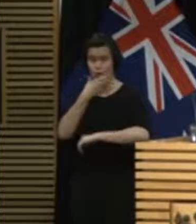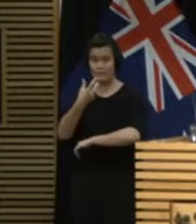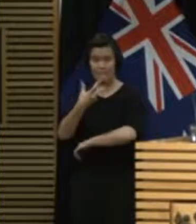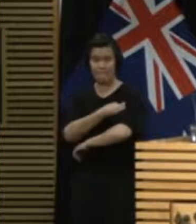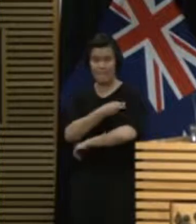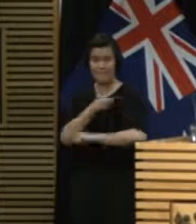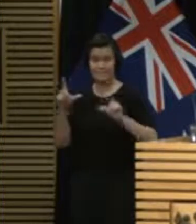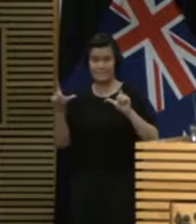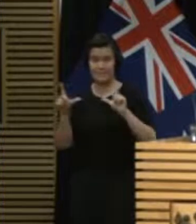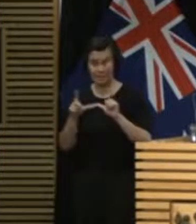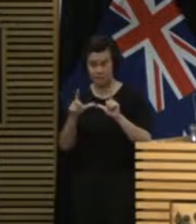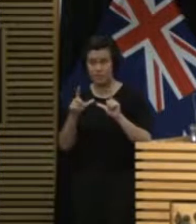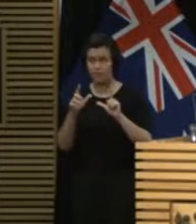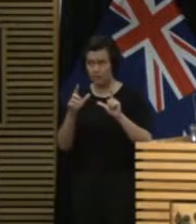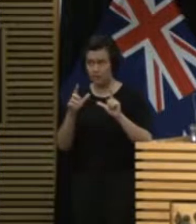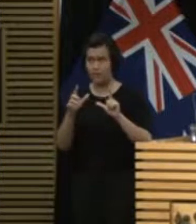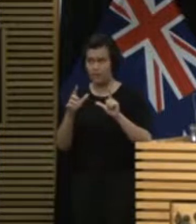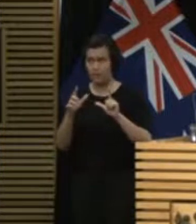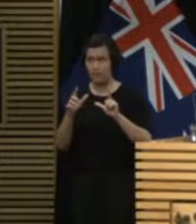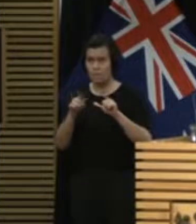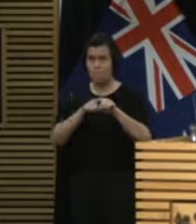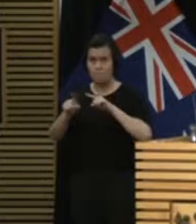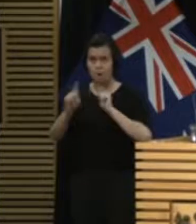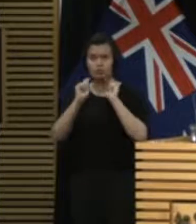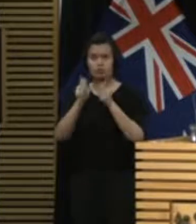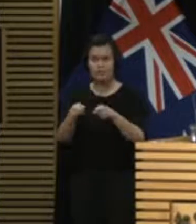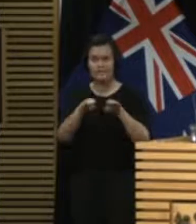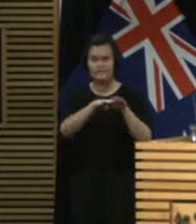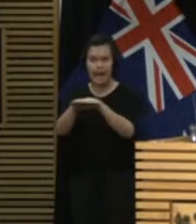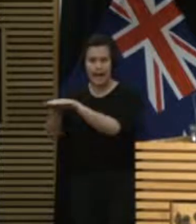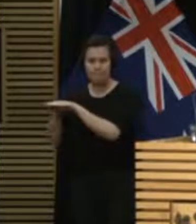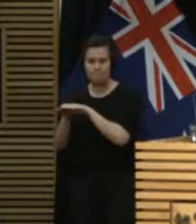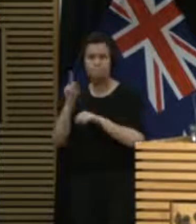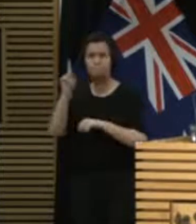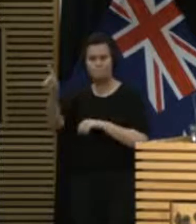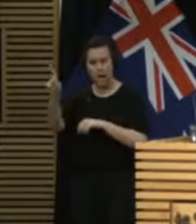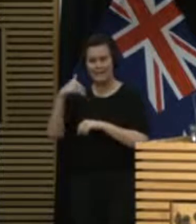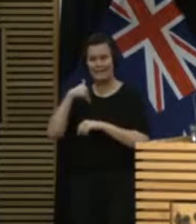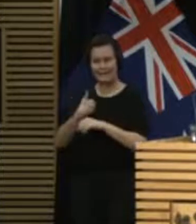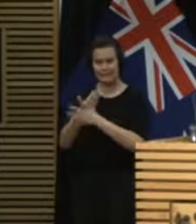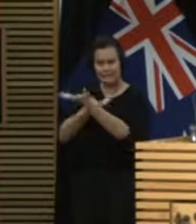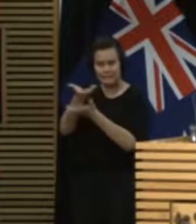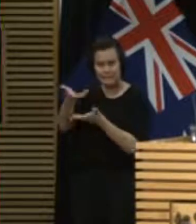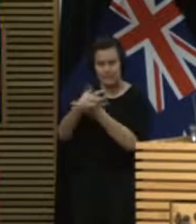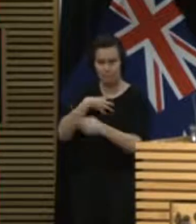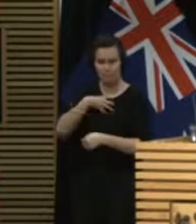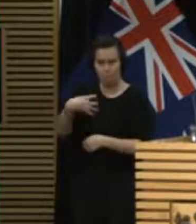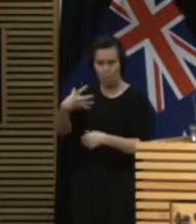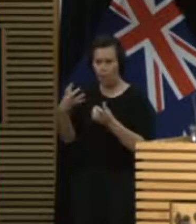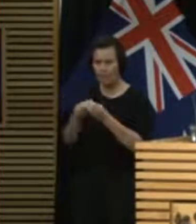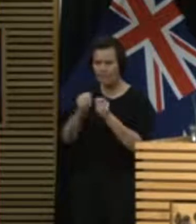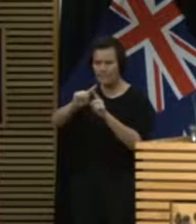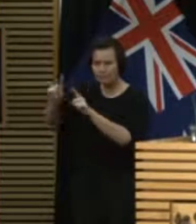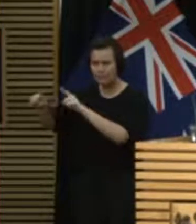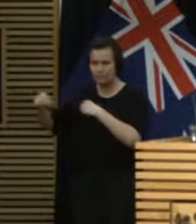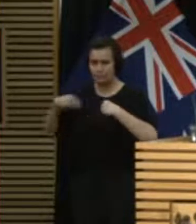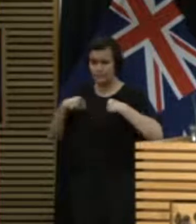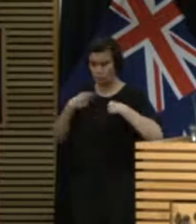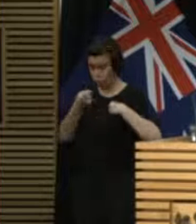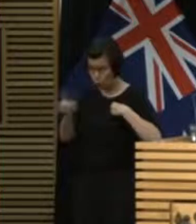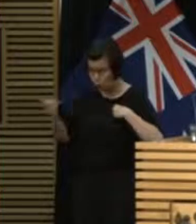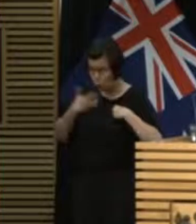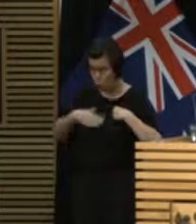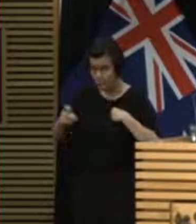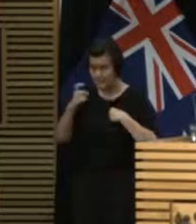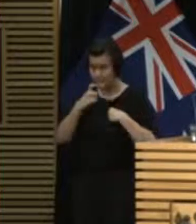we will go out and seek some specific guidance from that sector as to whether or not they want that certainty and simplicity, or